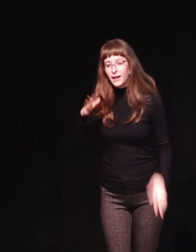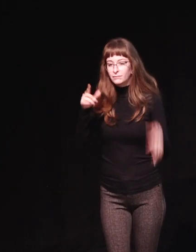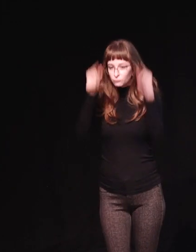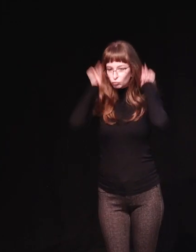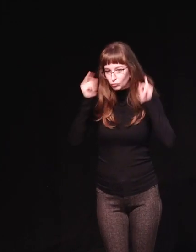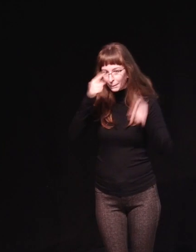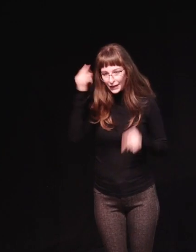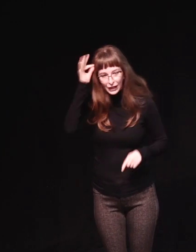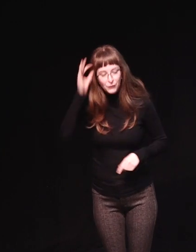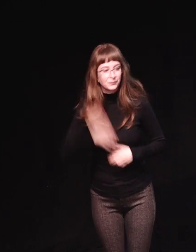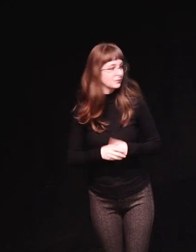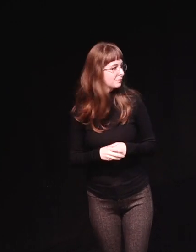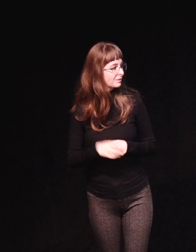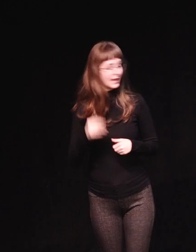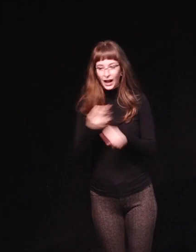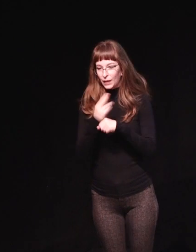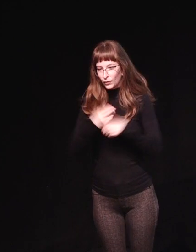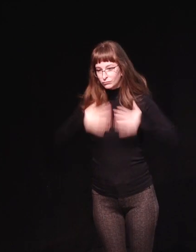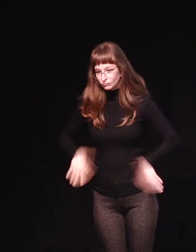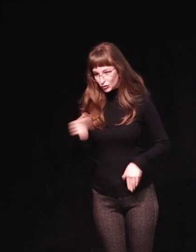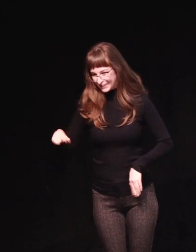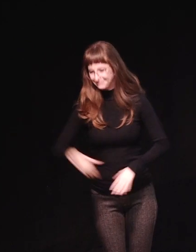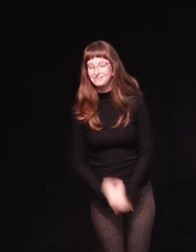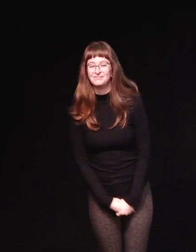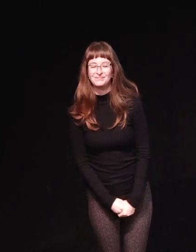hair, and I'm wearing a green dress.